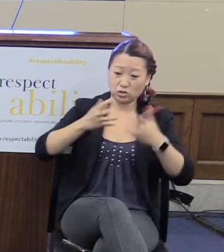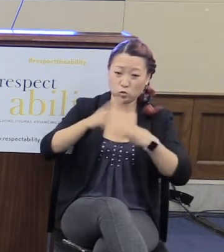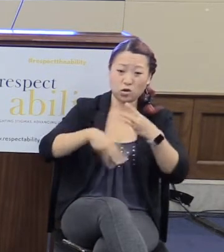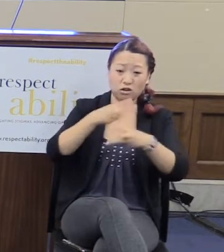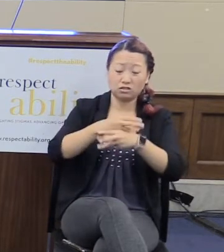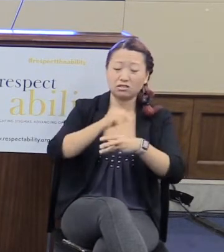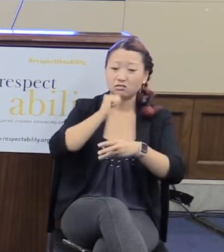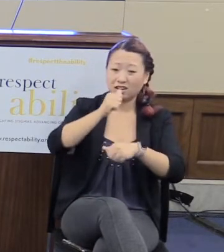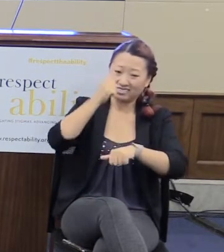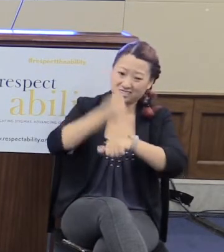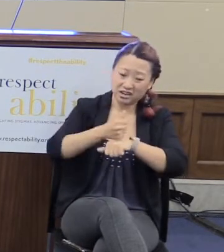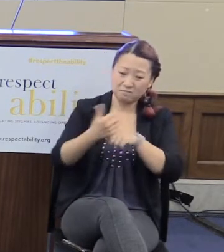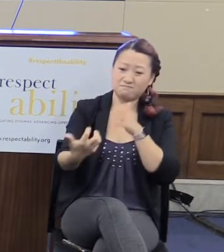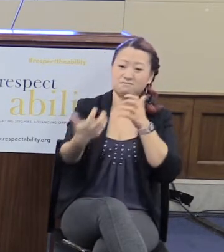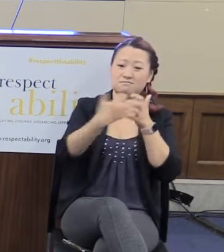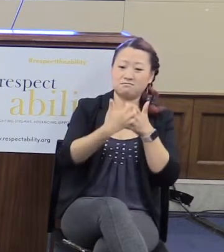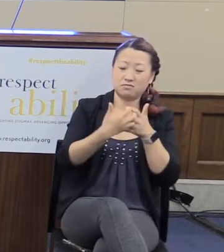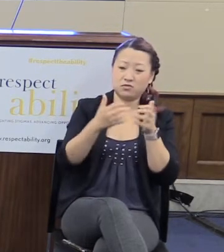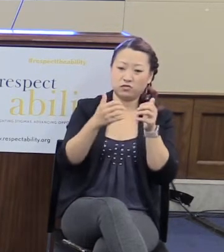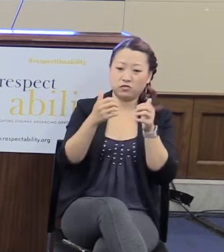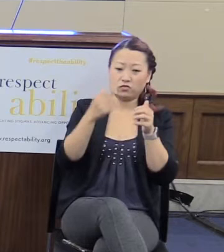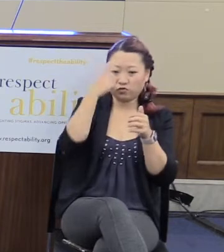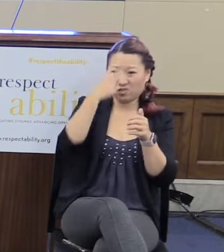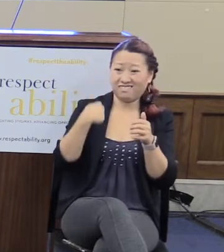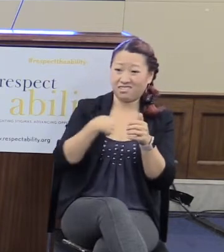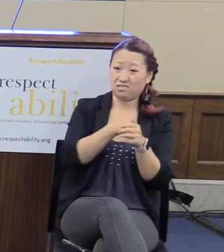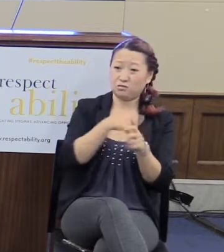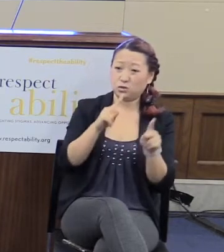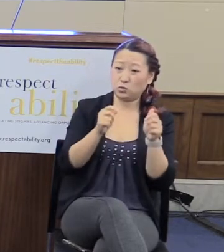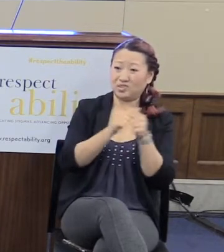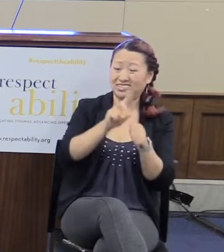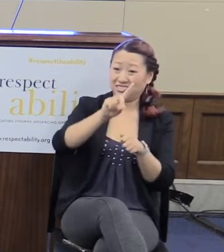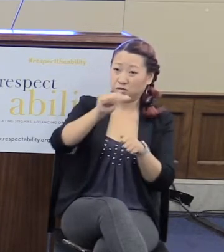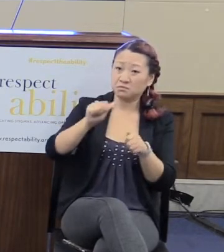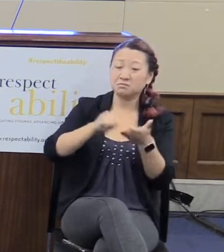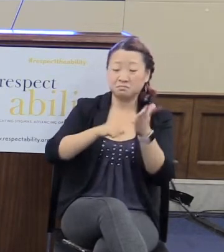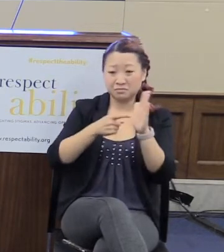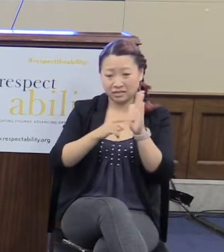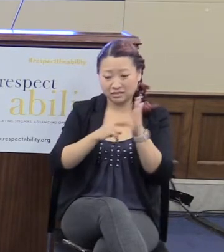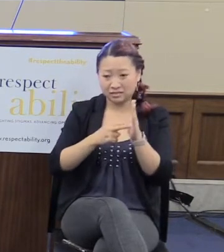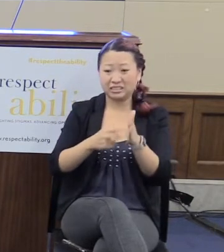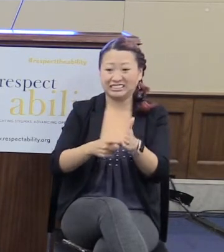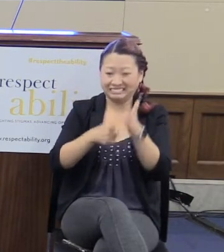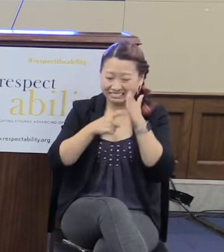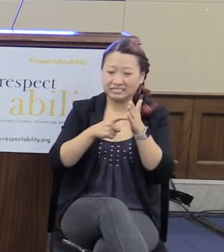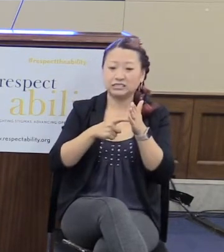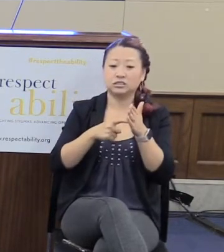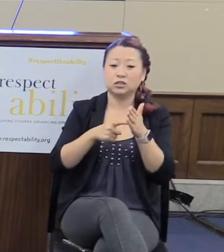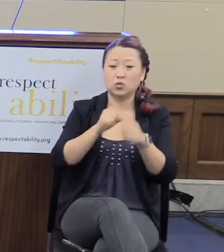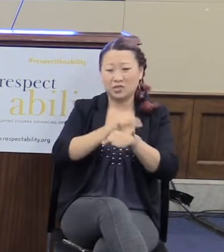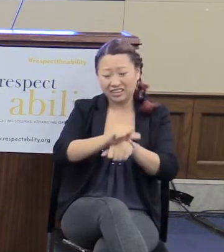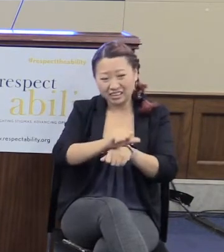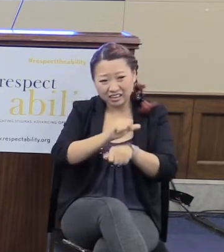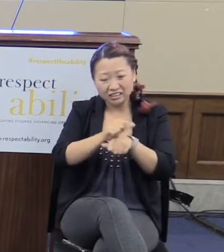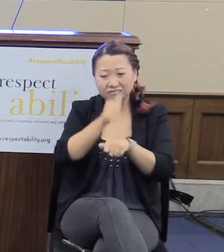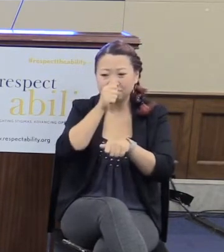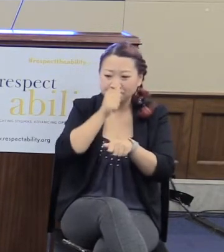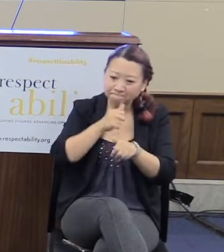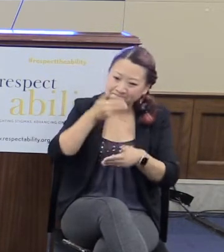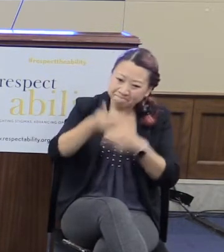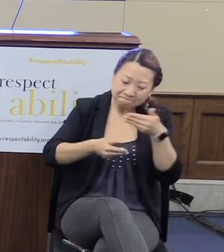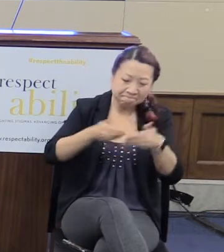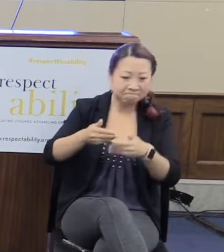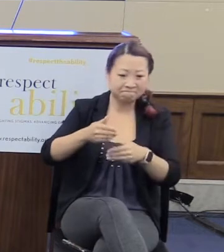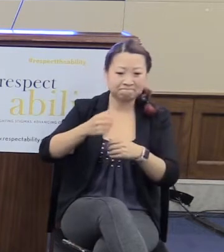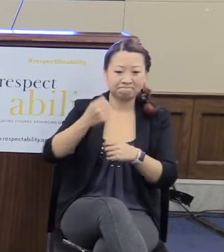created for us requires a lot of work, a lot of perseverance, a lot of resilience, and also it